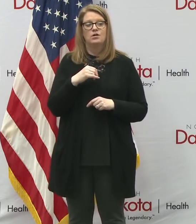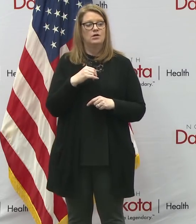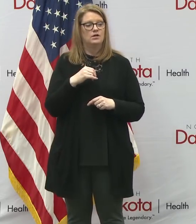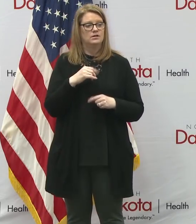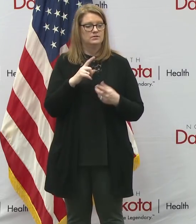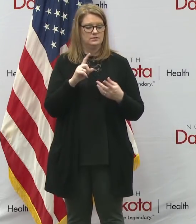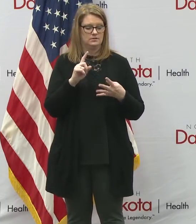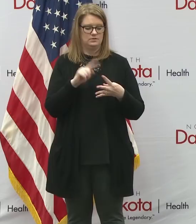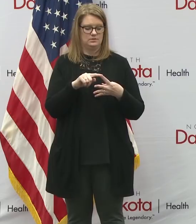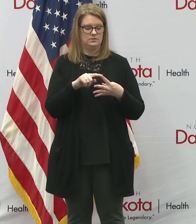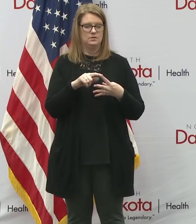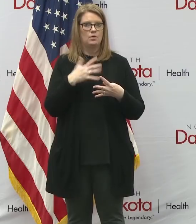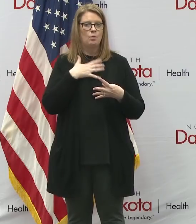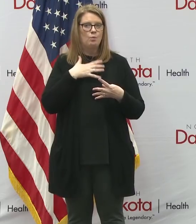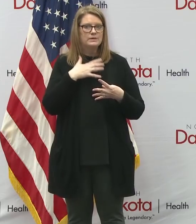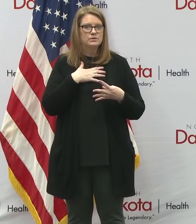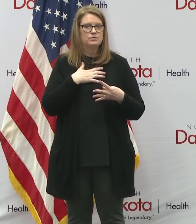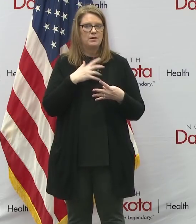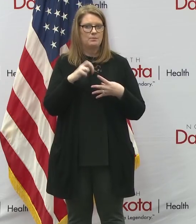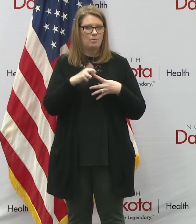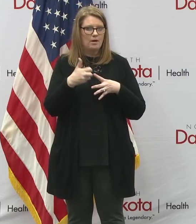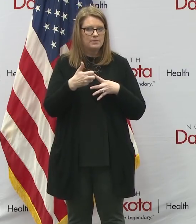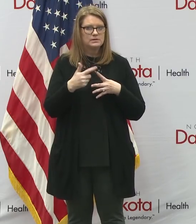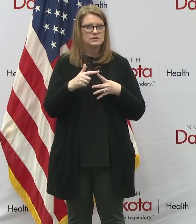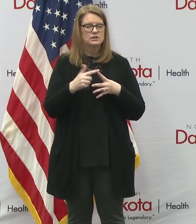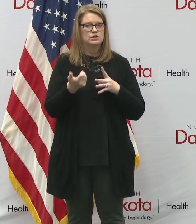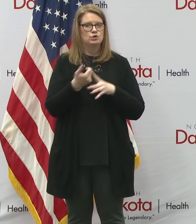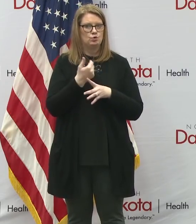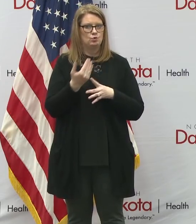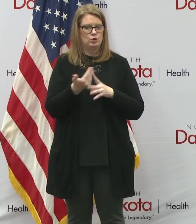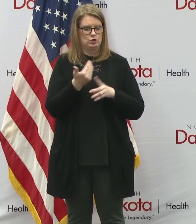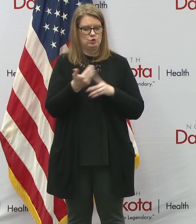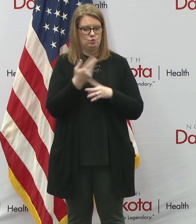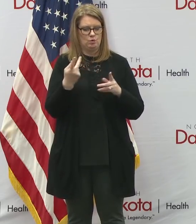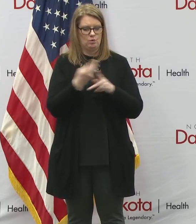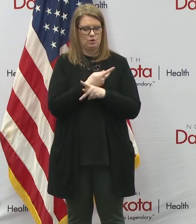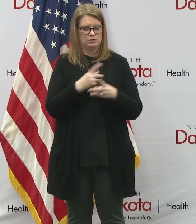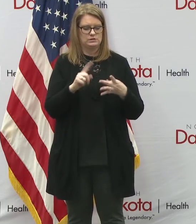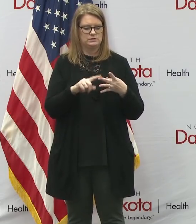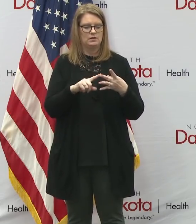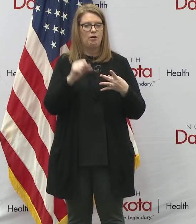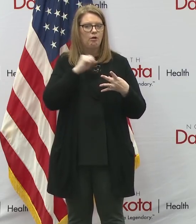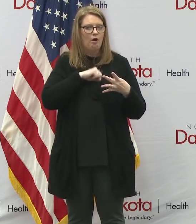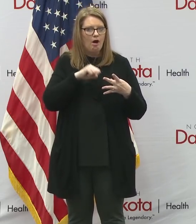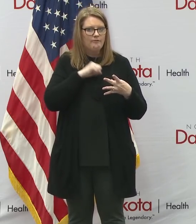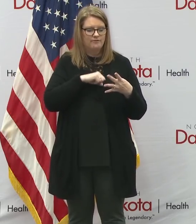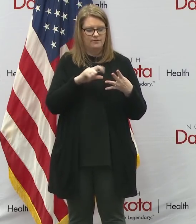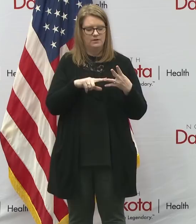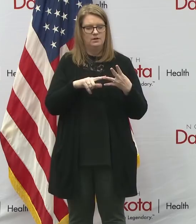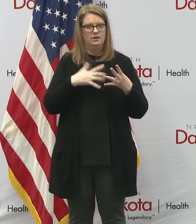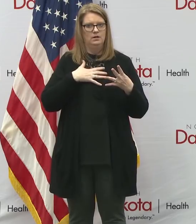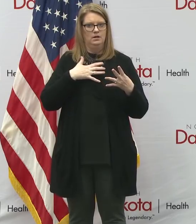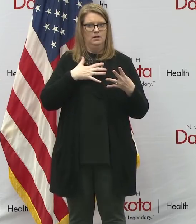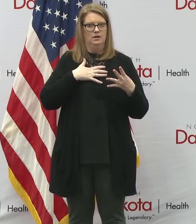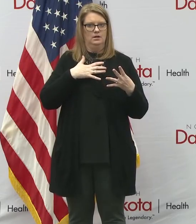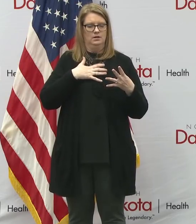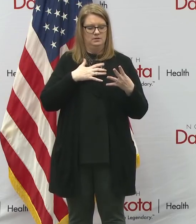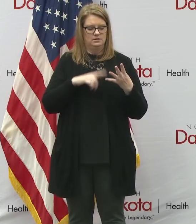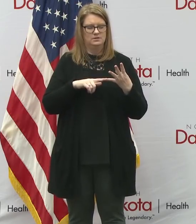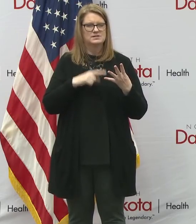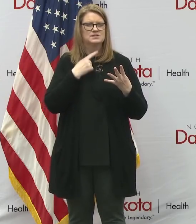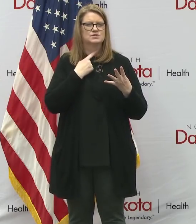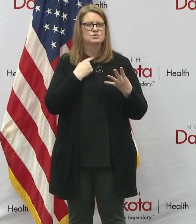such as respiratory illness with new or worsening onset, cough, shortness of breath,